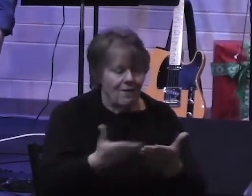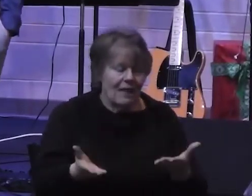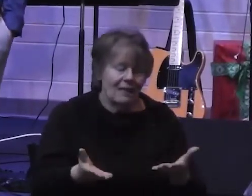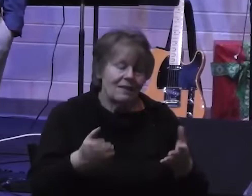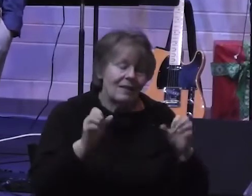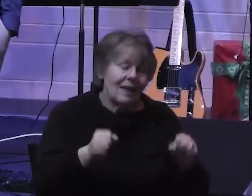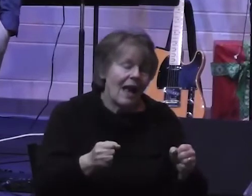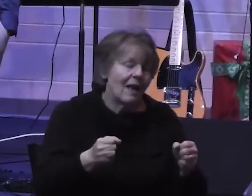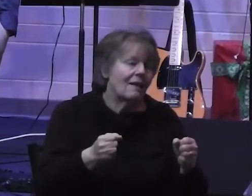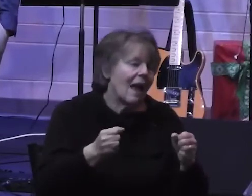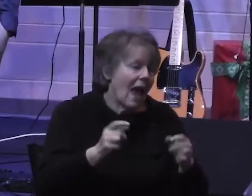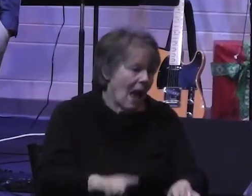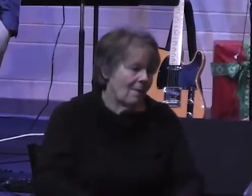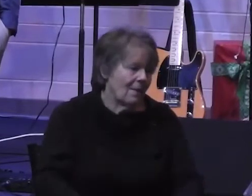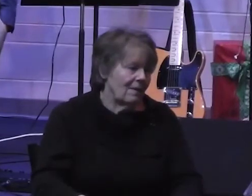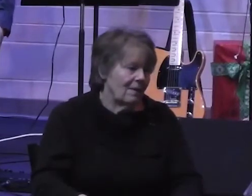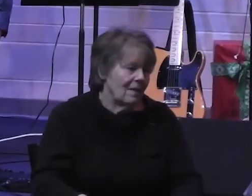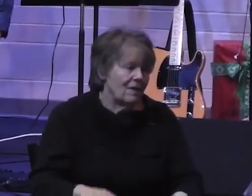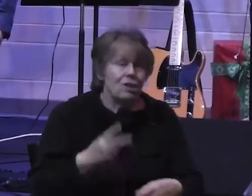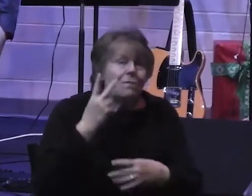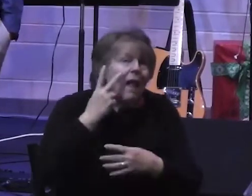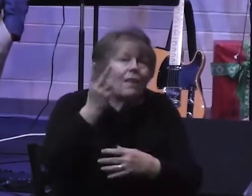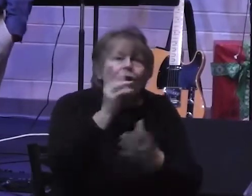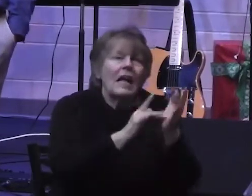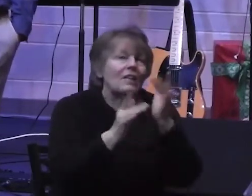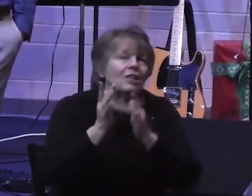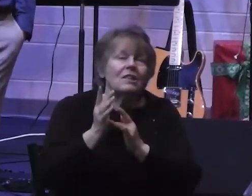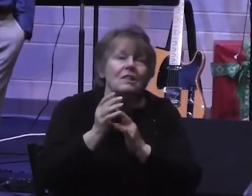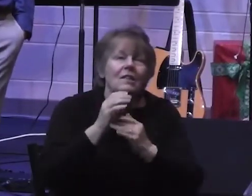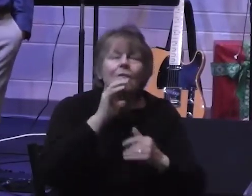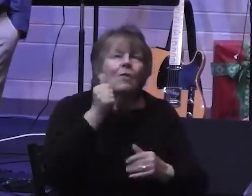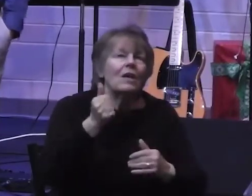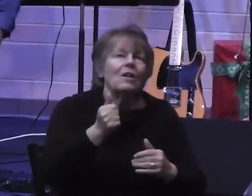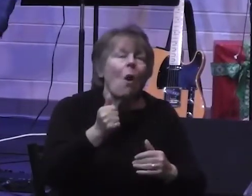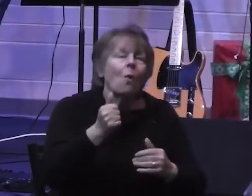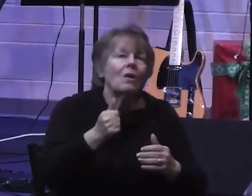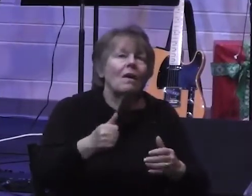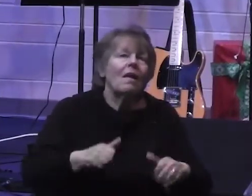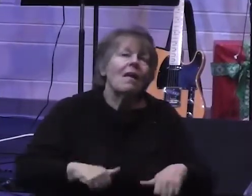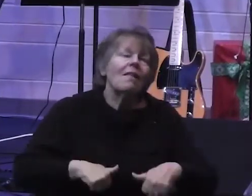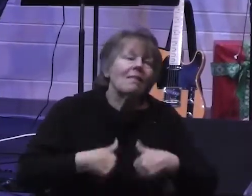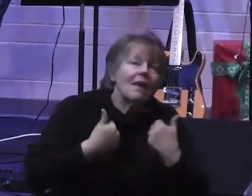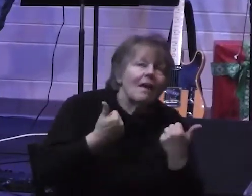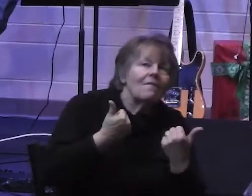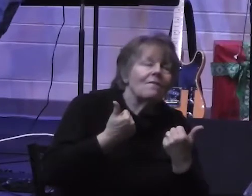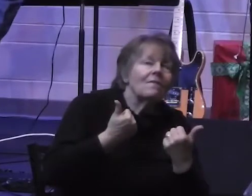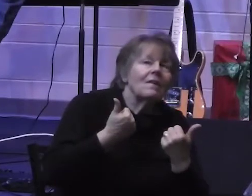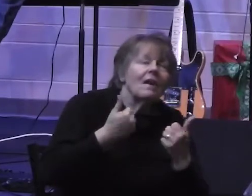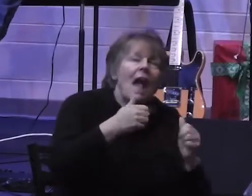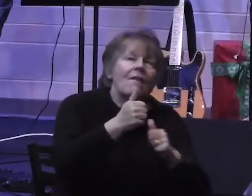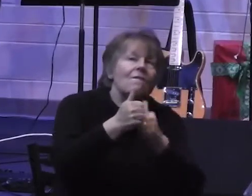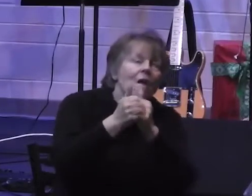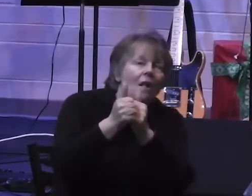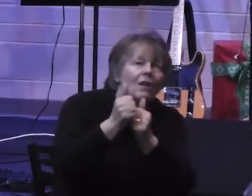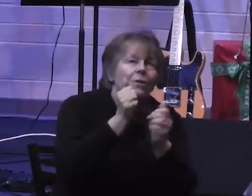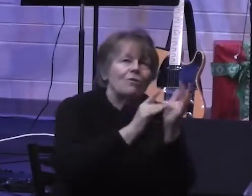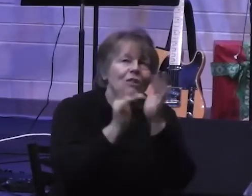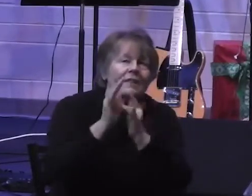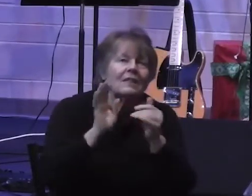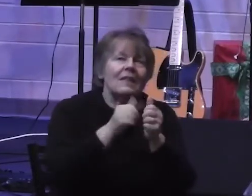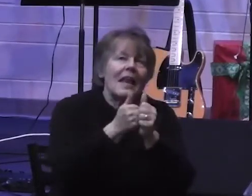looking at Jesus and living the way he lived them.